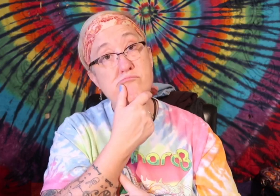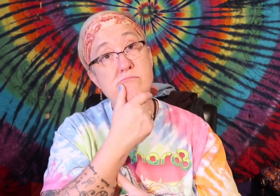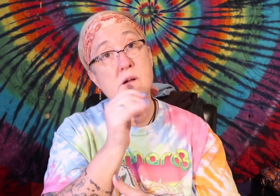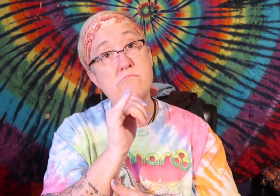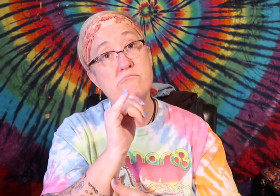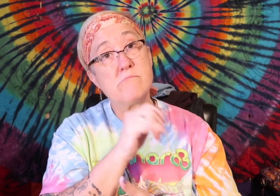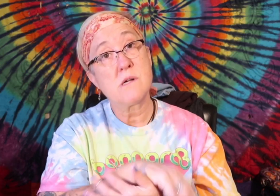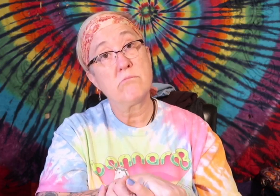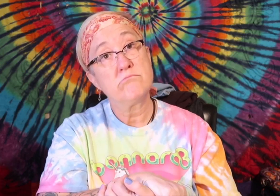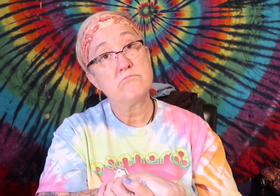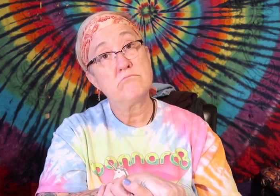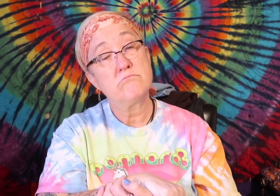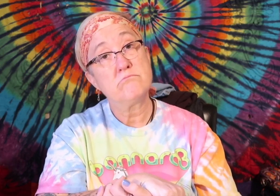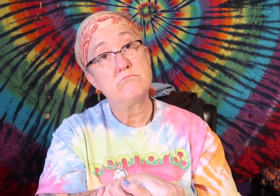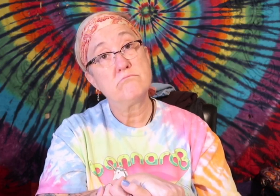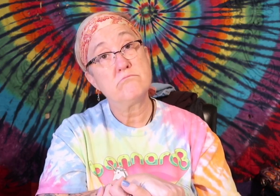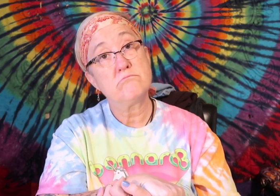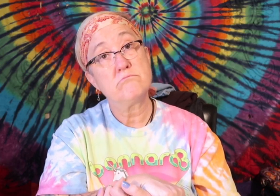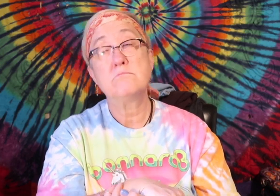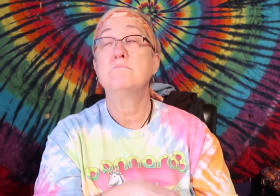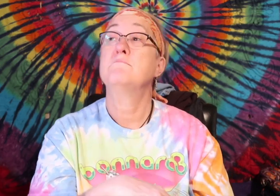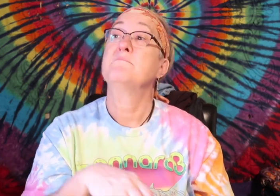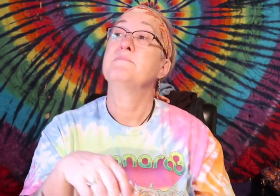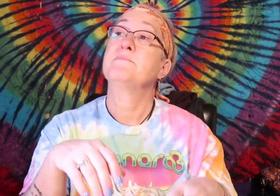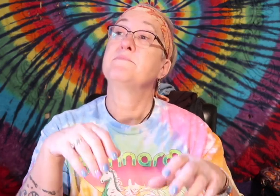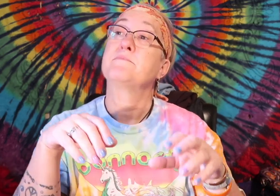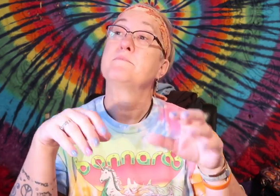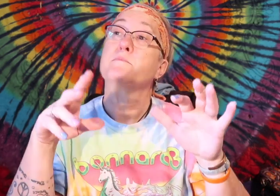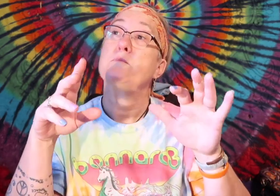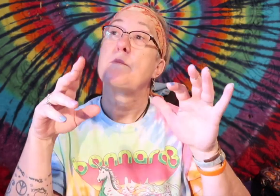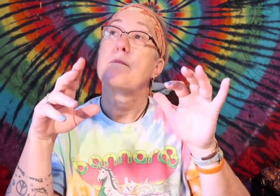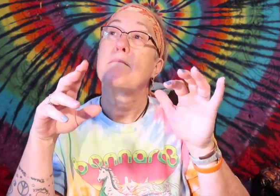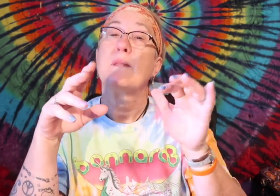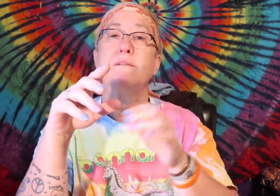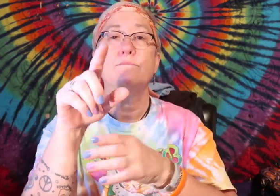This is really curious. Huh.